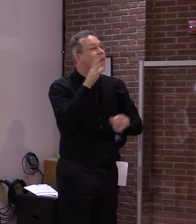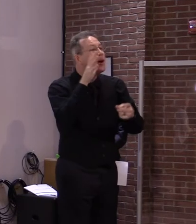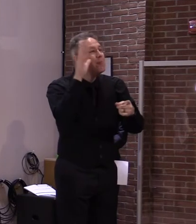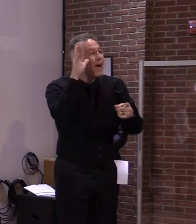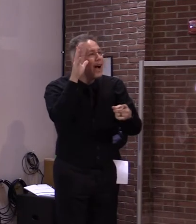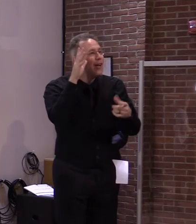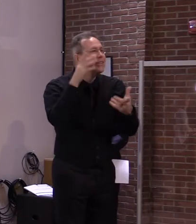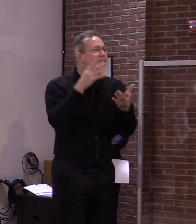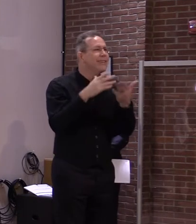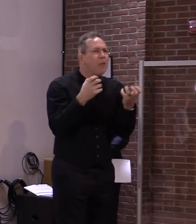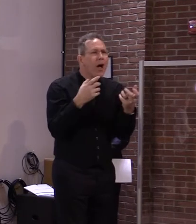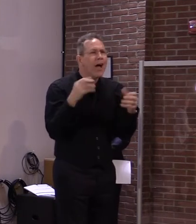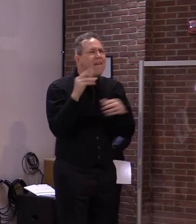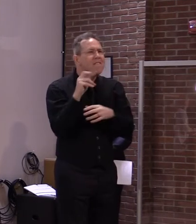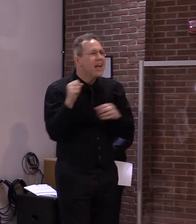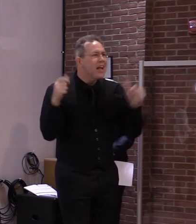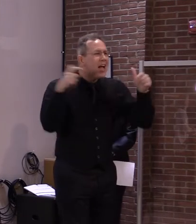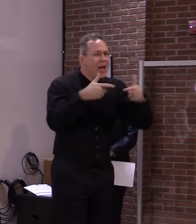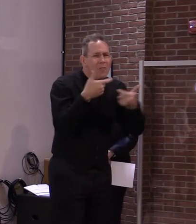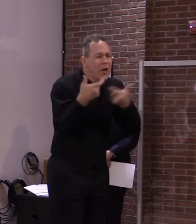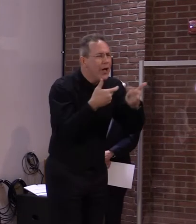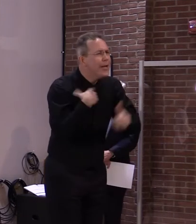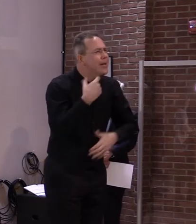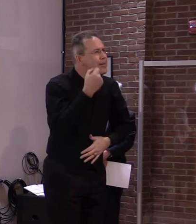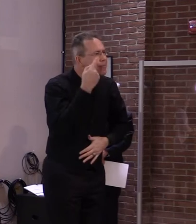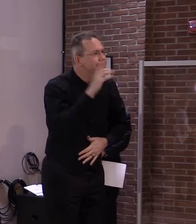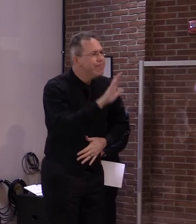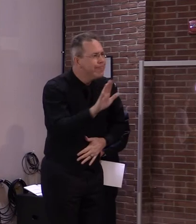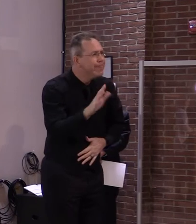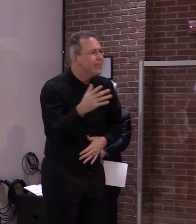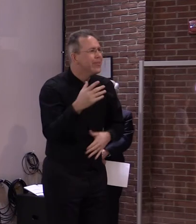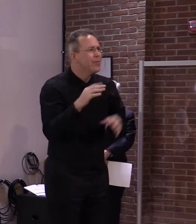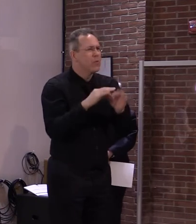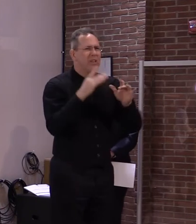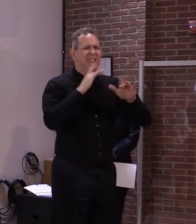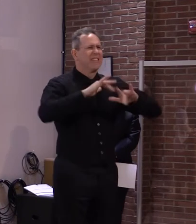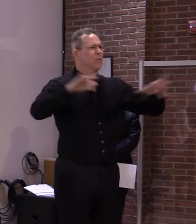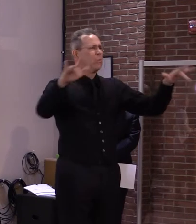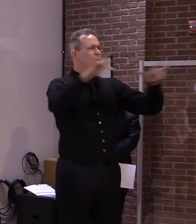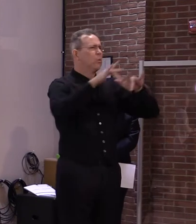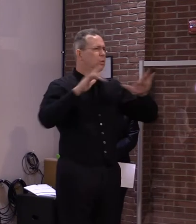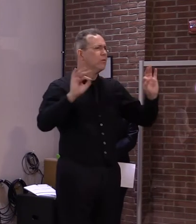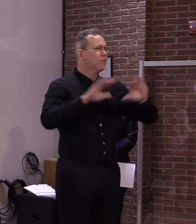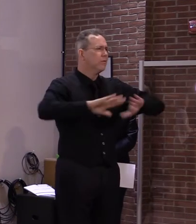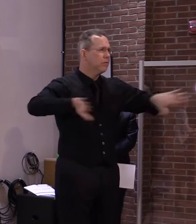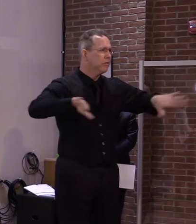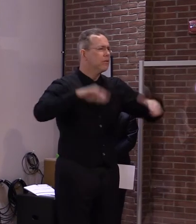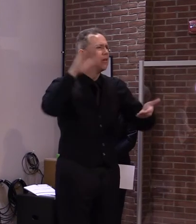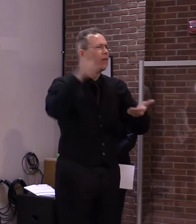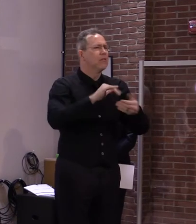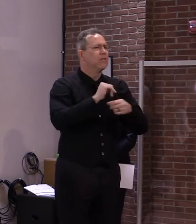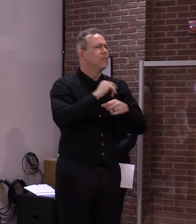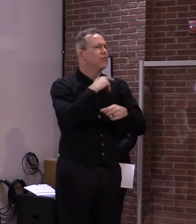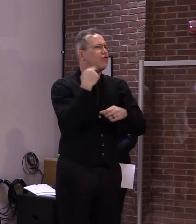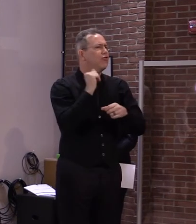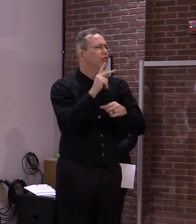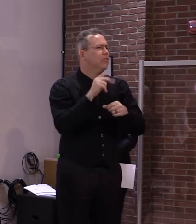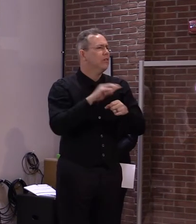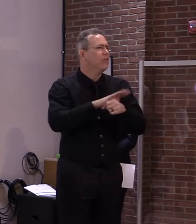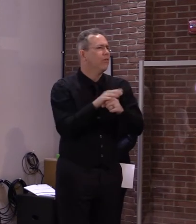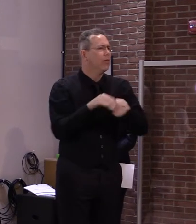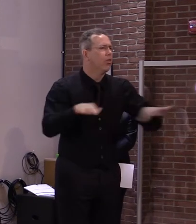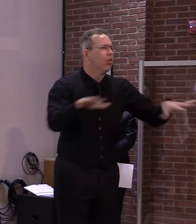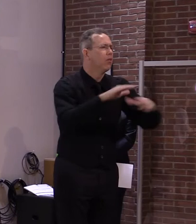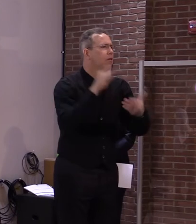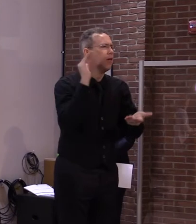minimizing the number of people present is essential to appropriately managing the risk associated with indoor sports events